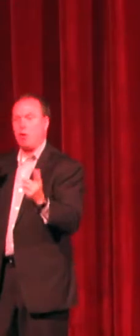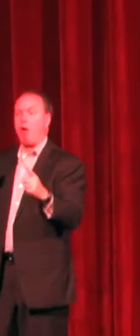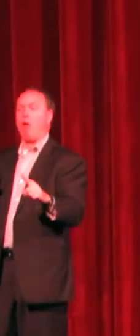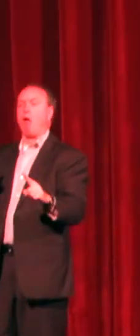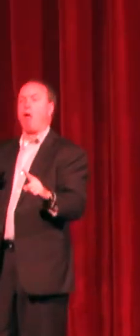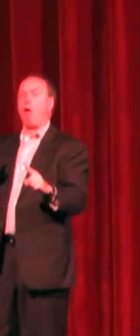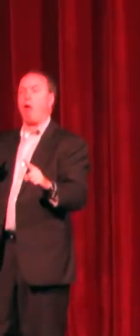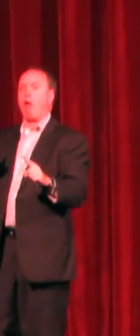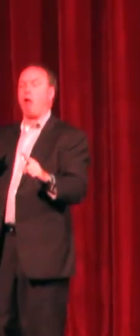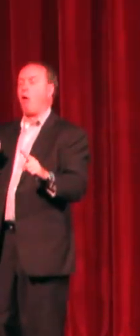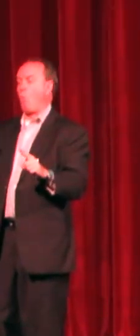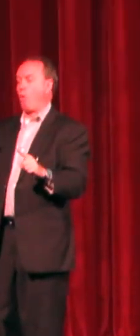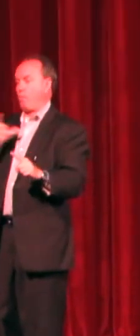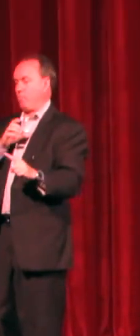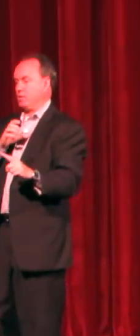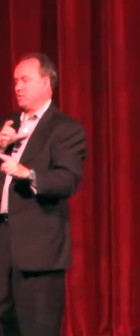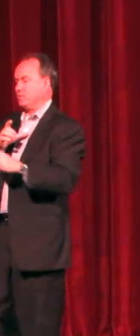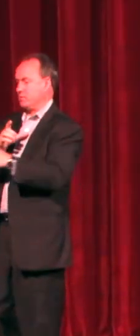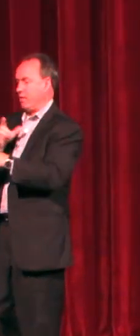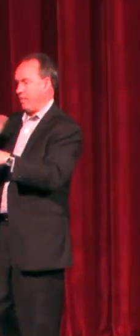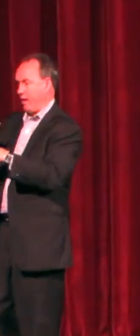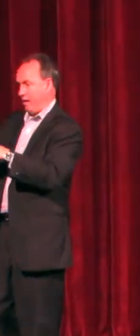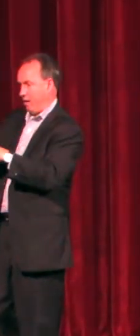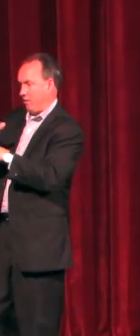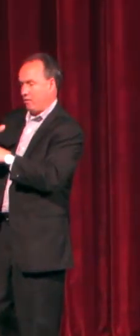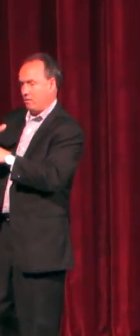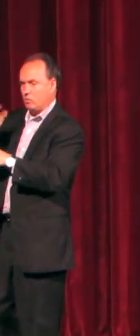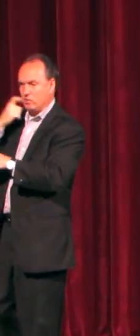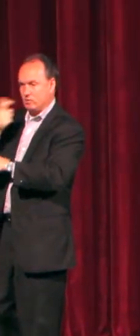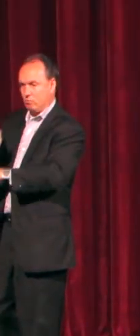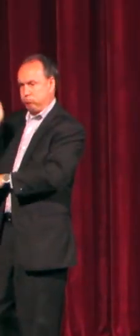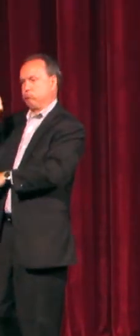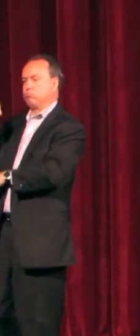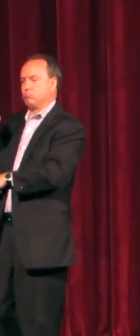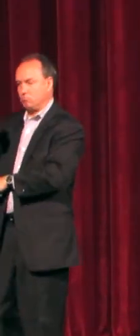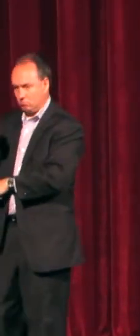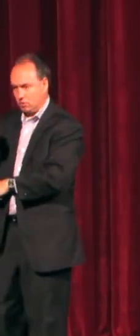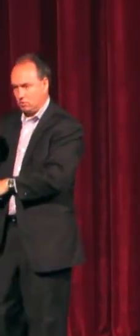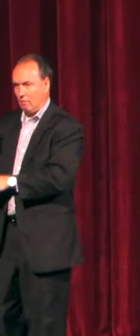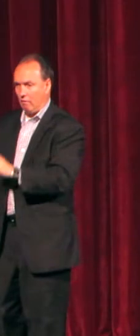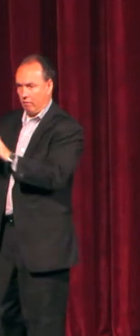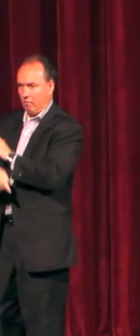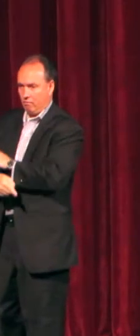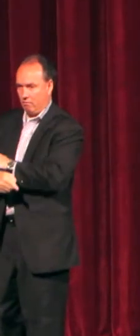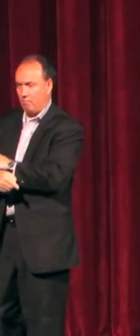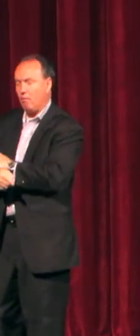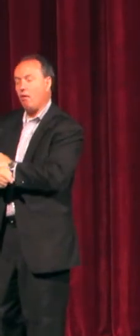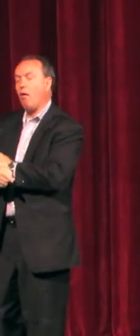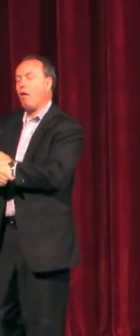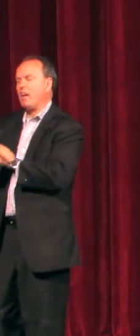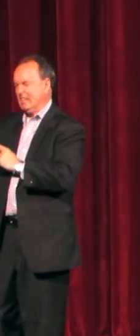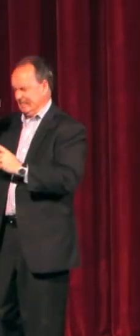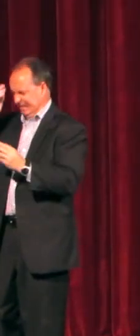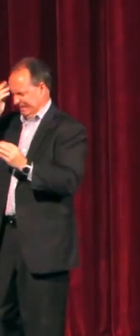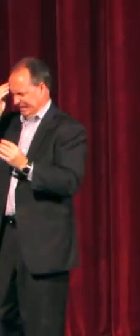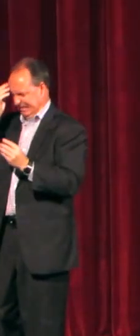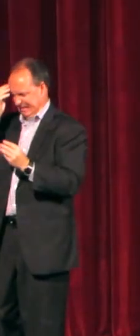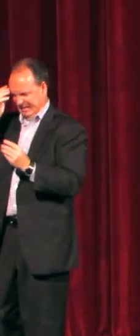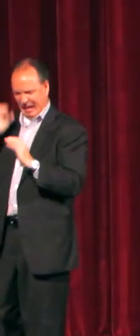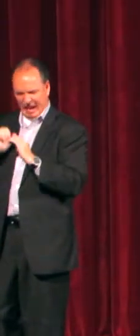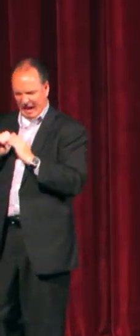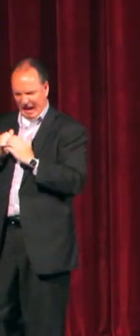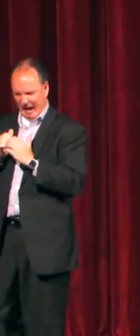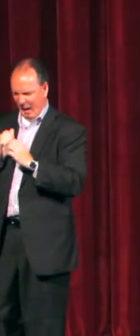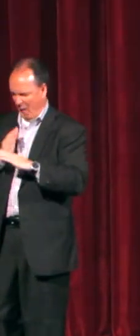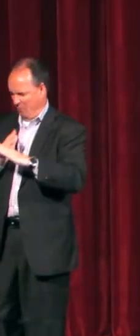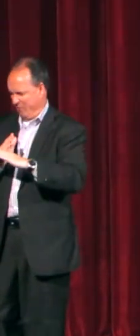that one of his fellow officers had just been gunned down. That got him thinking about